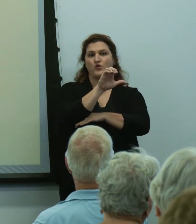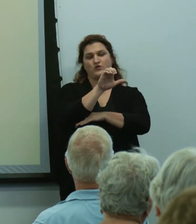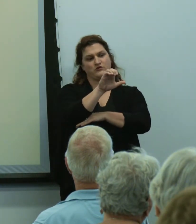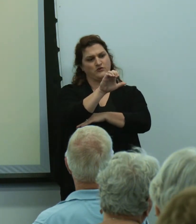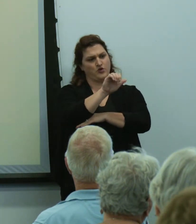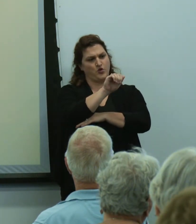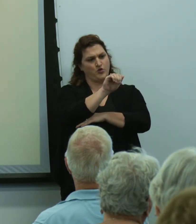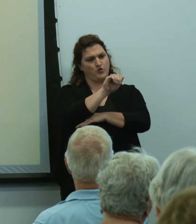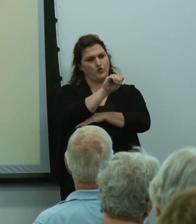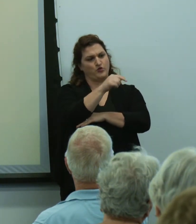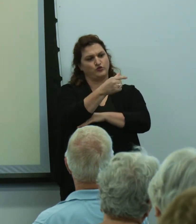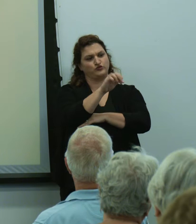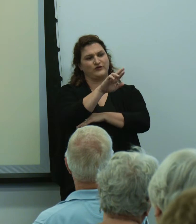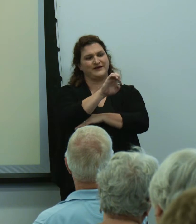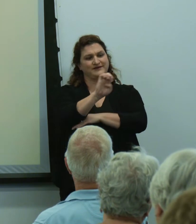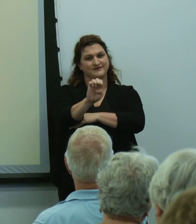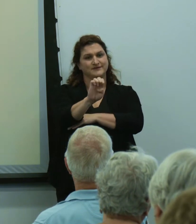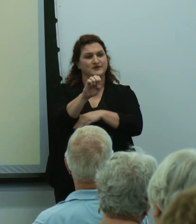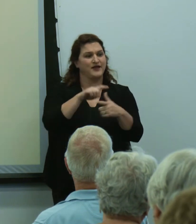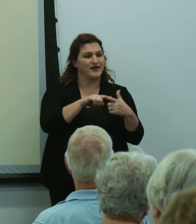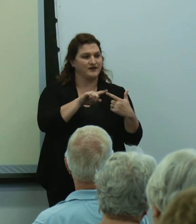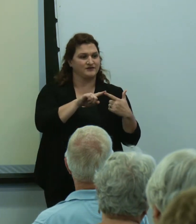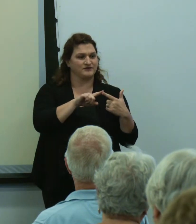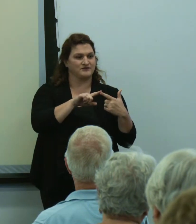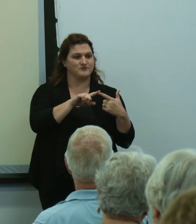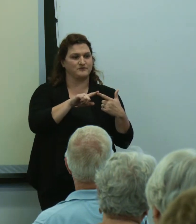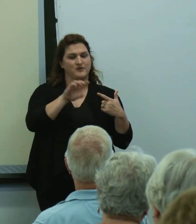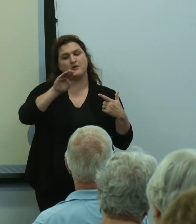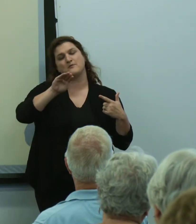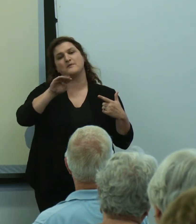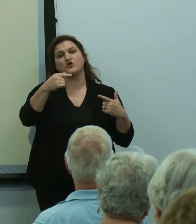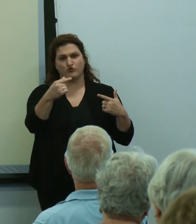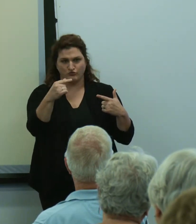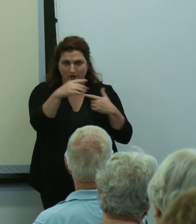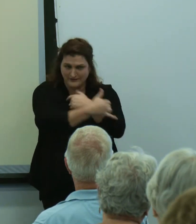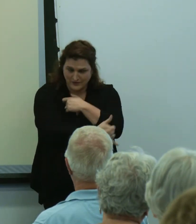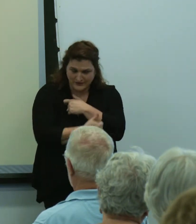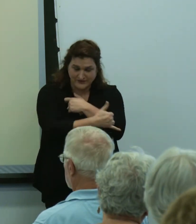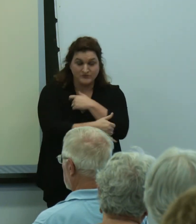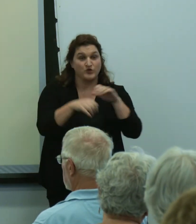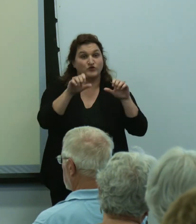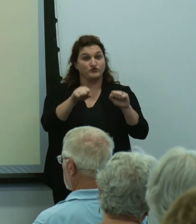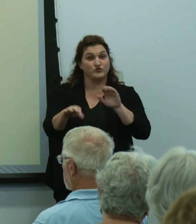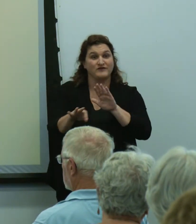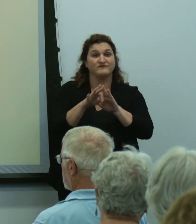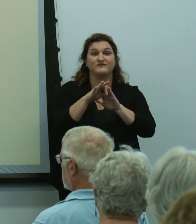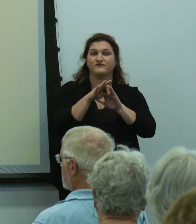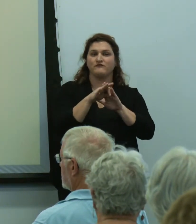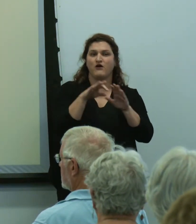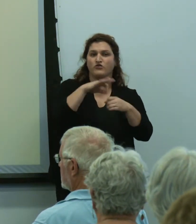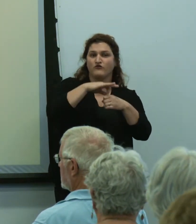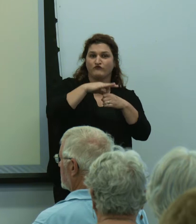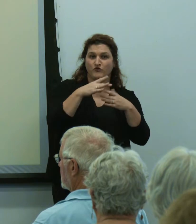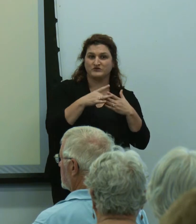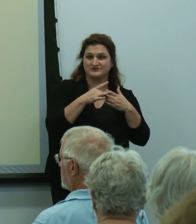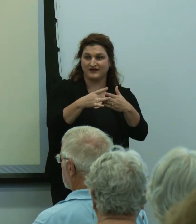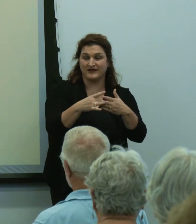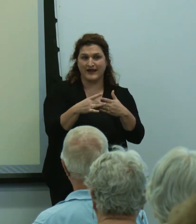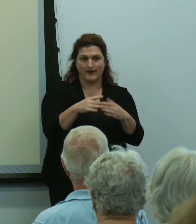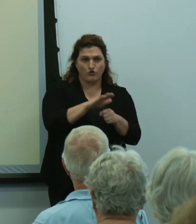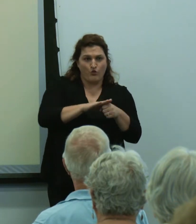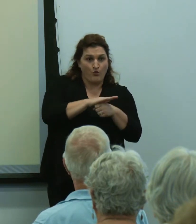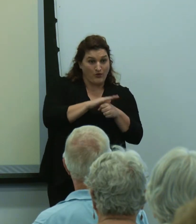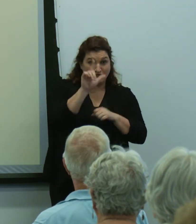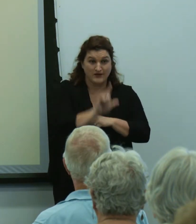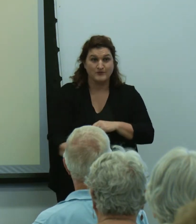starts October 11th. You can find the voter's guide at local libraries, and you can also